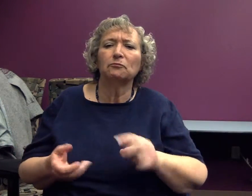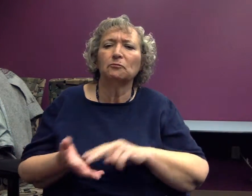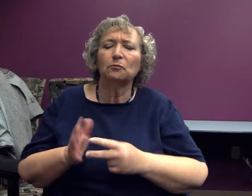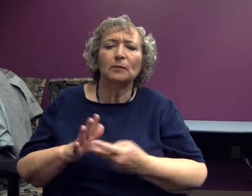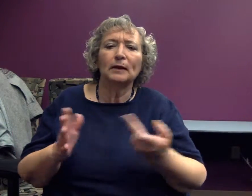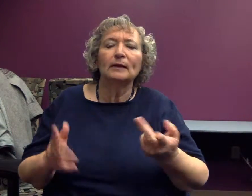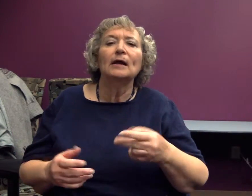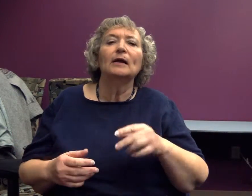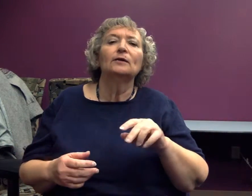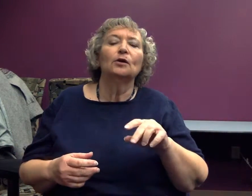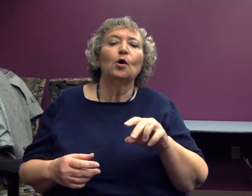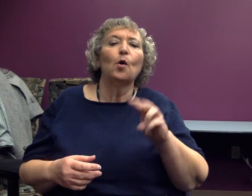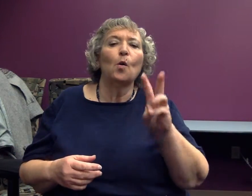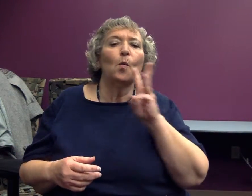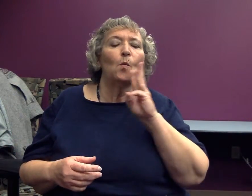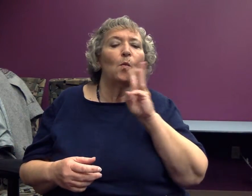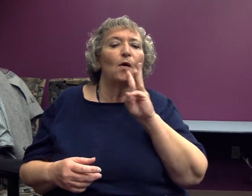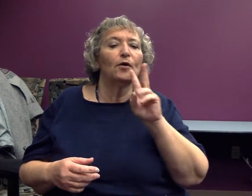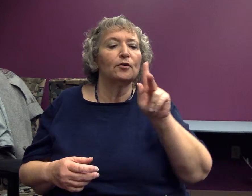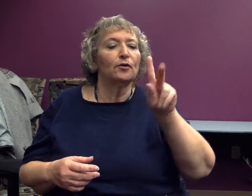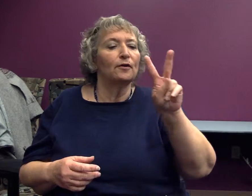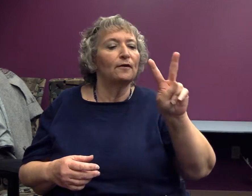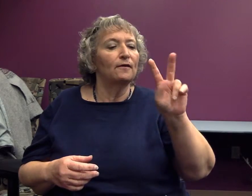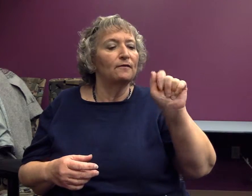humid today? Yes, very humid.